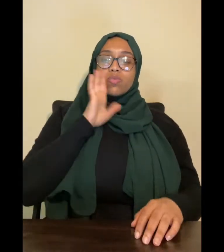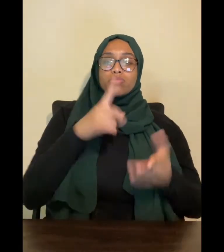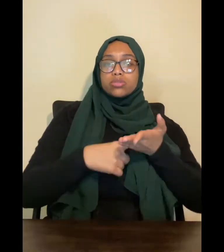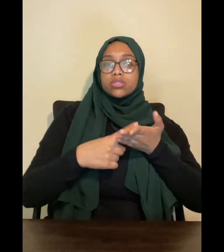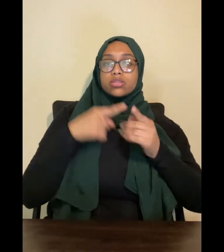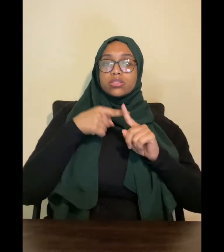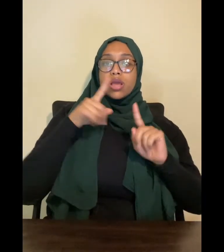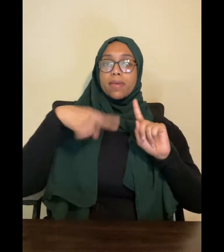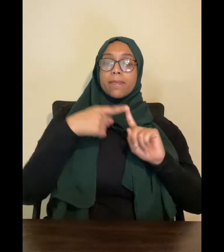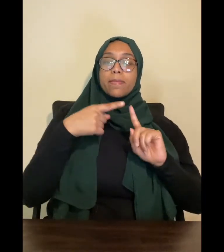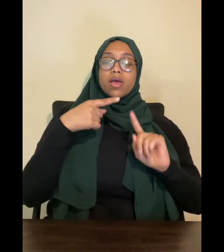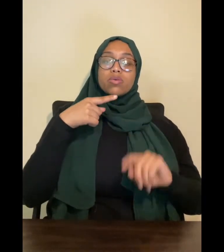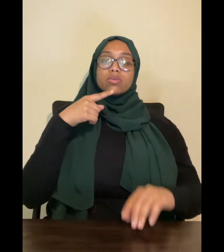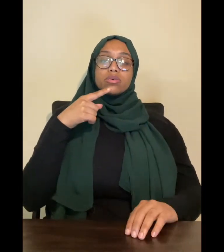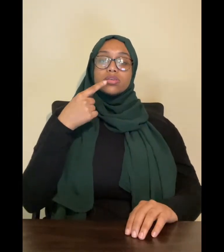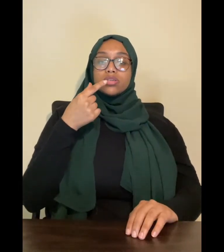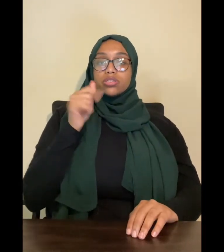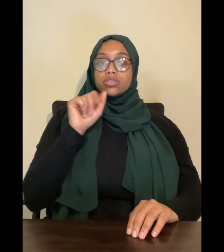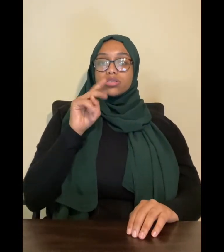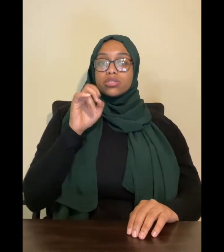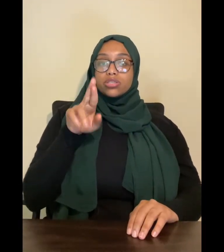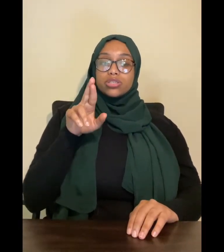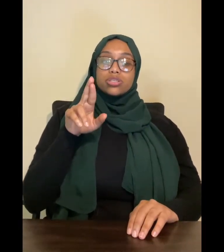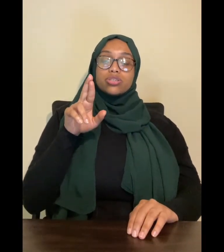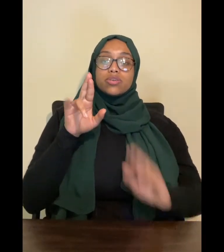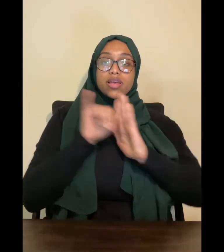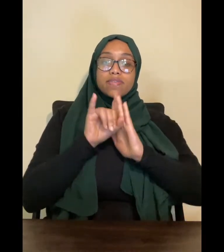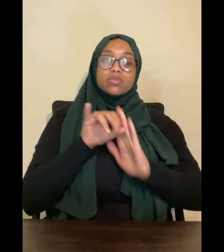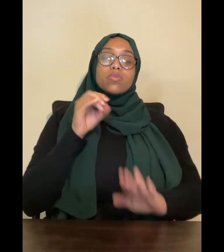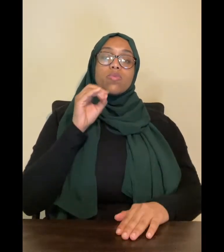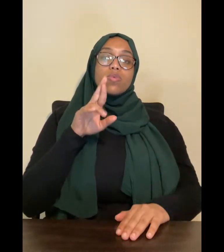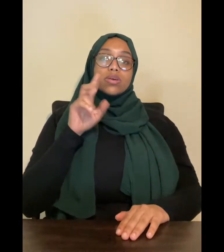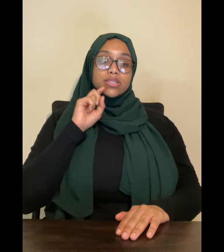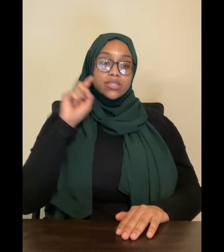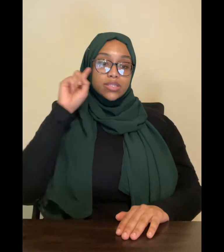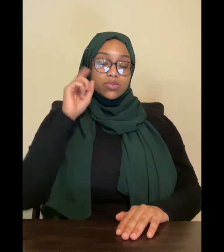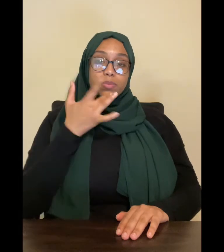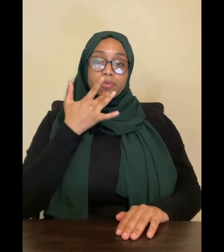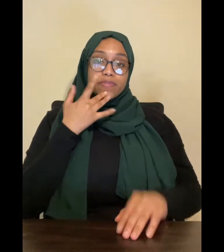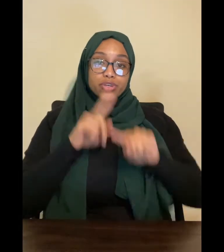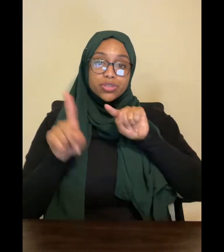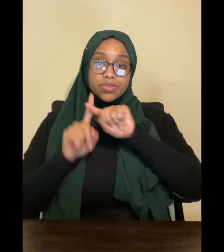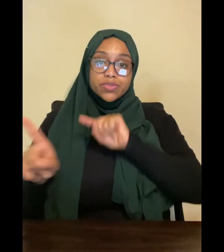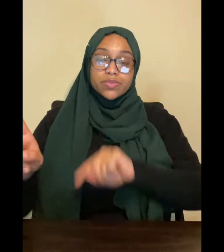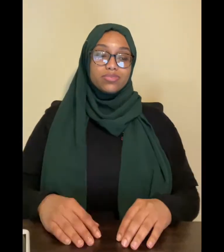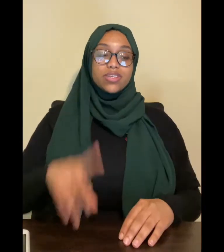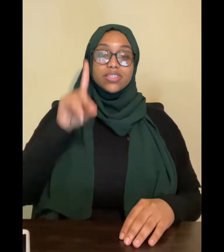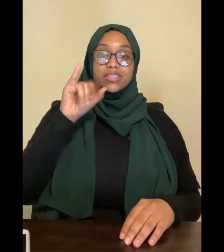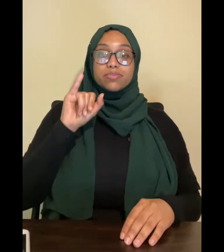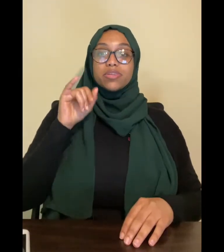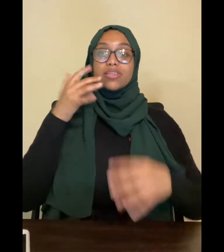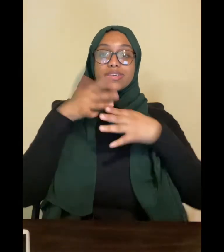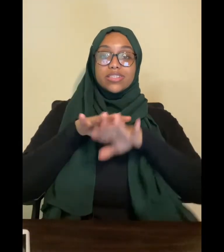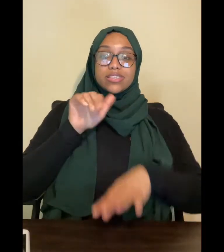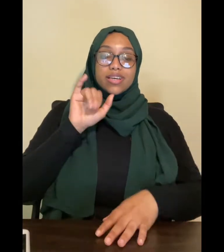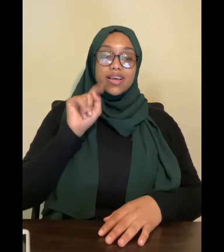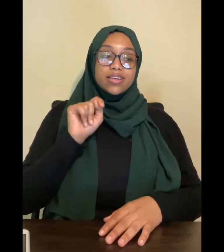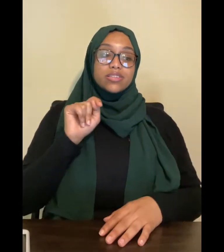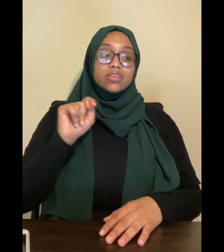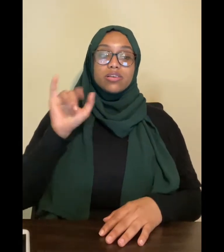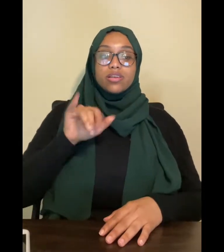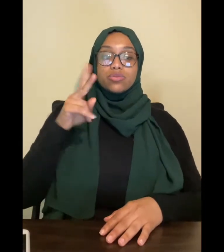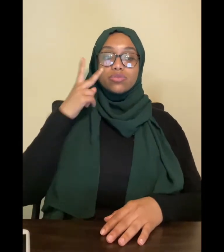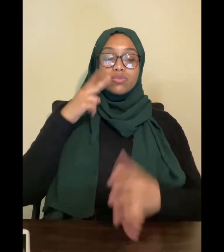health initiatives, and so on. So the reason this section is